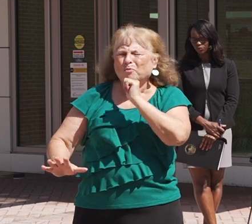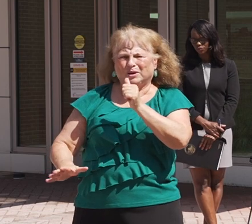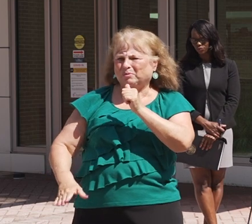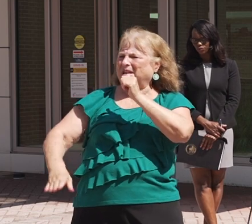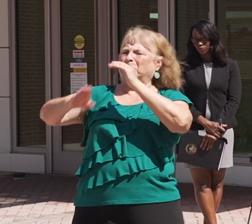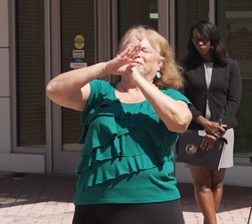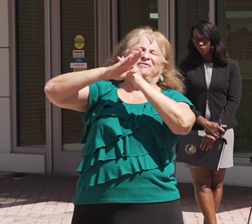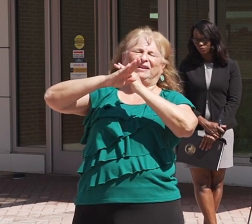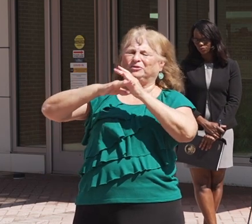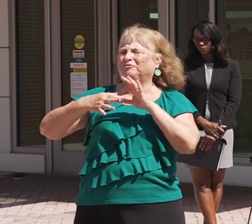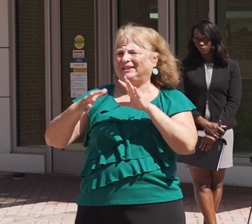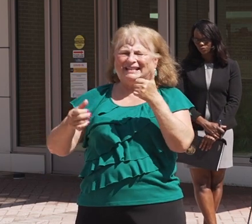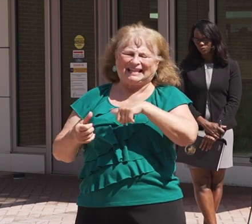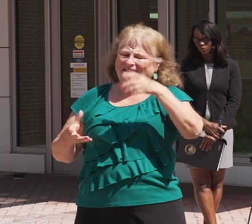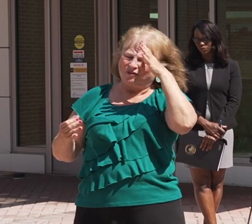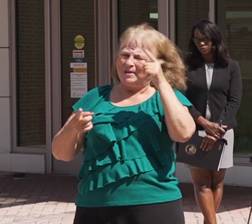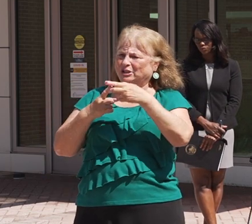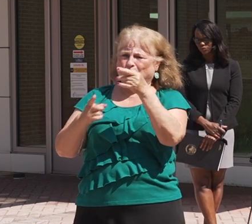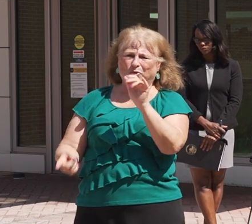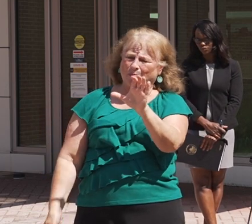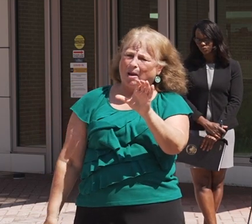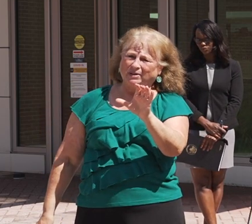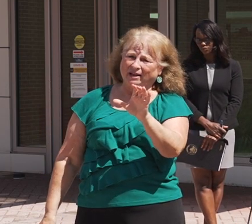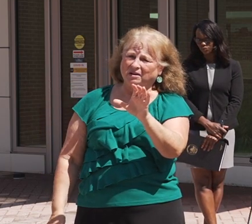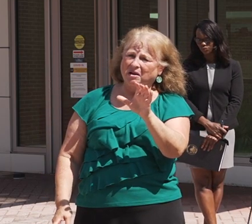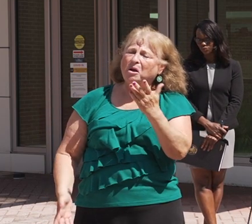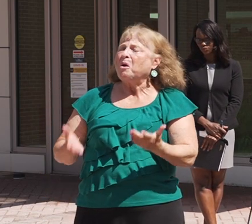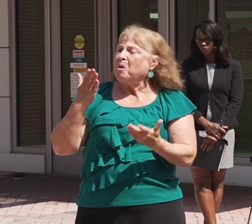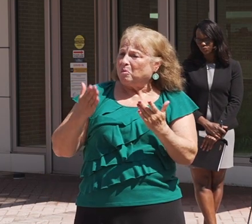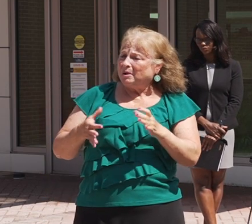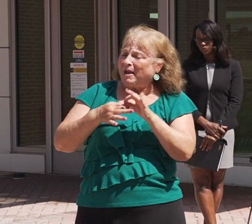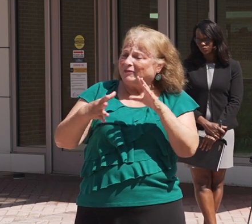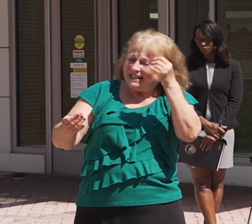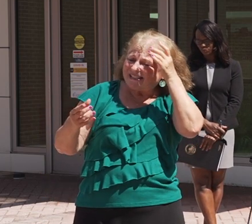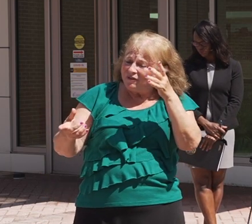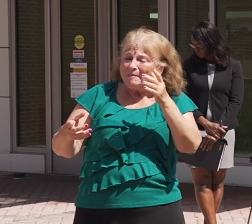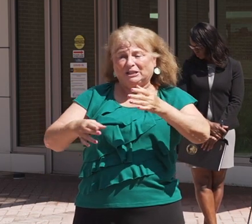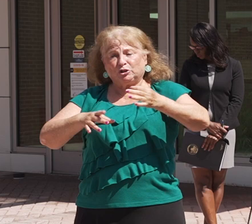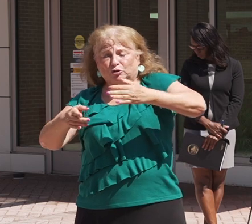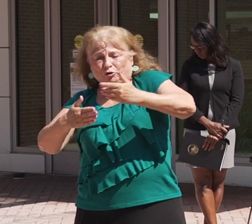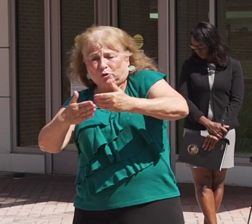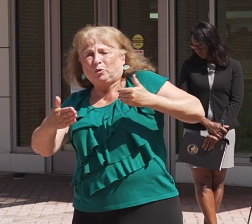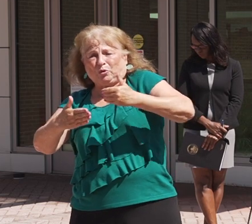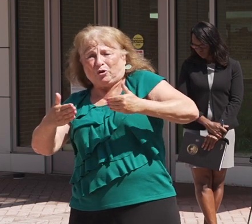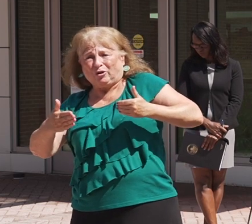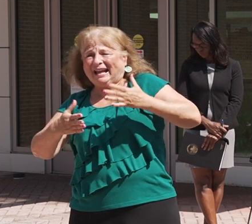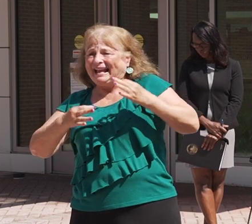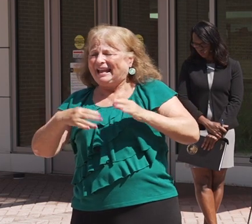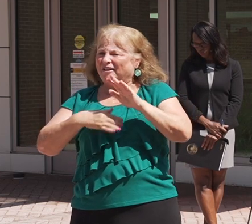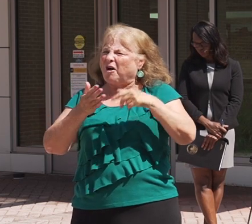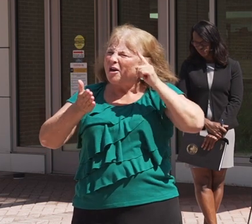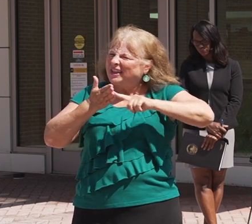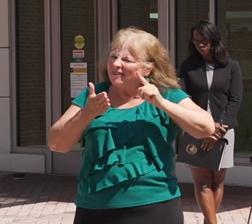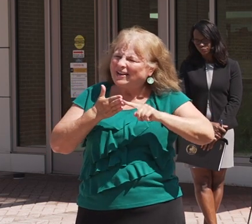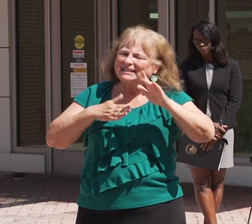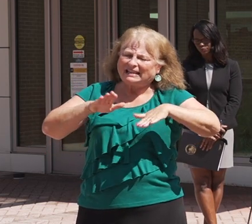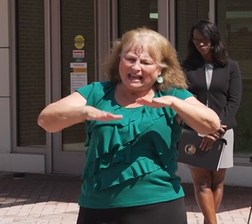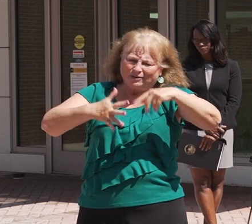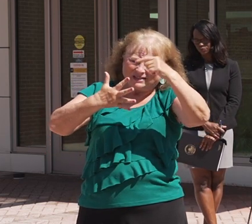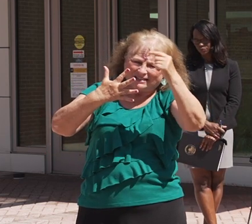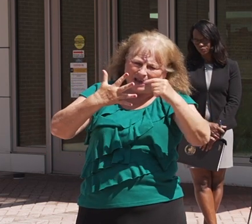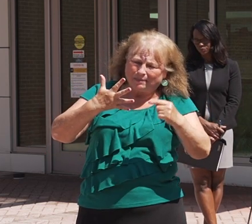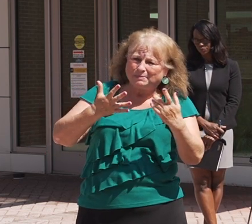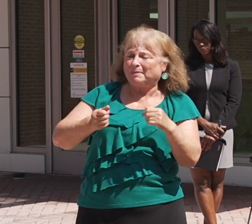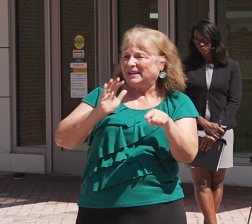way of releasing any information to the public. We may release information sooner if all of the investigative steps that might be